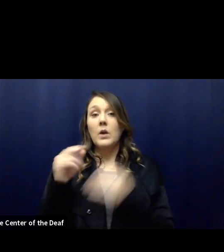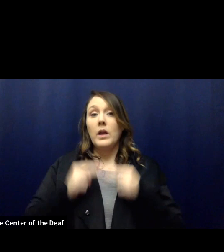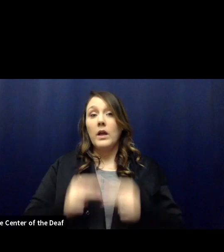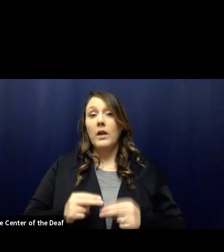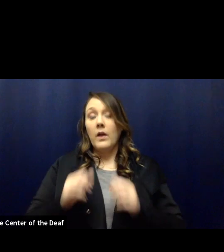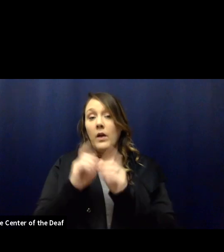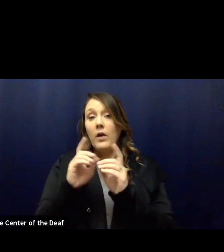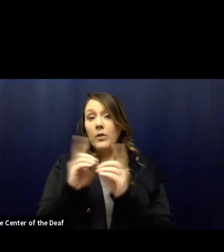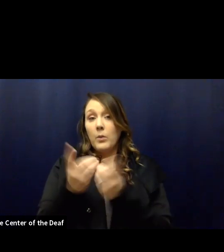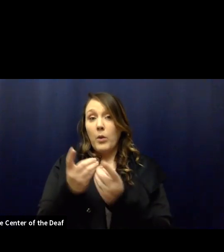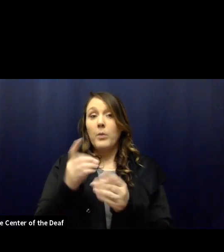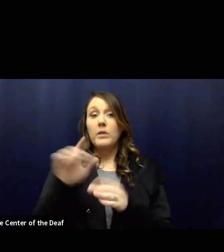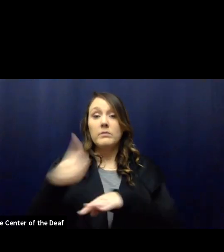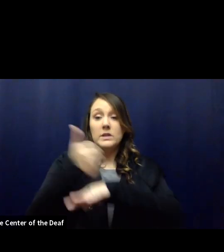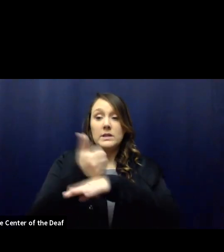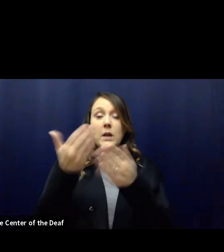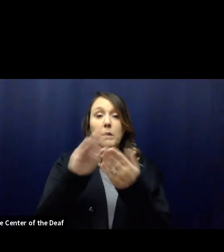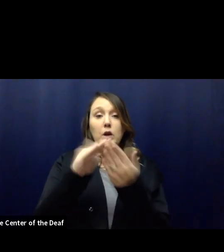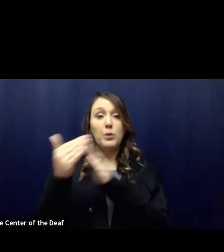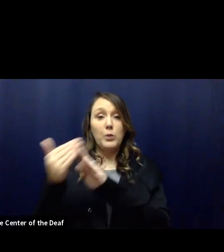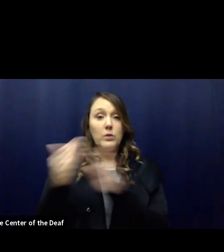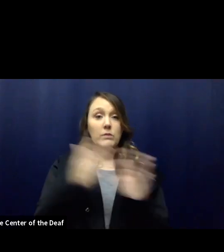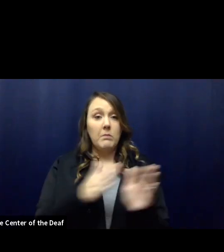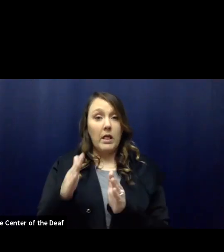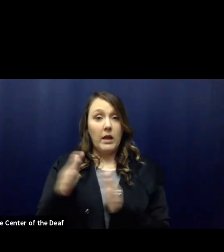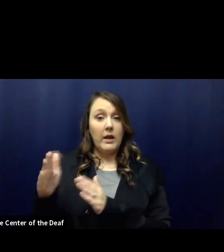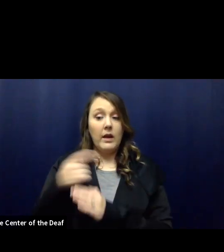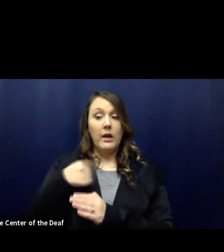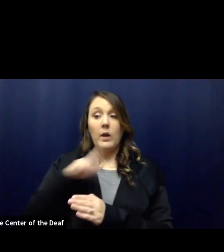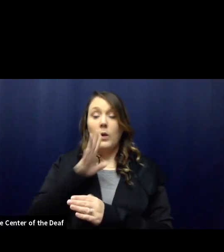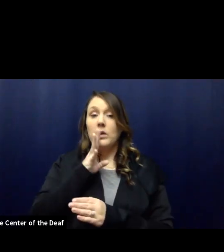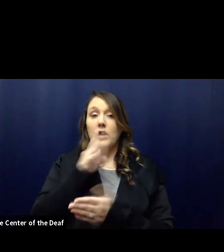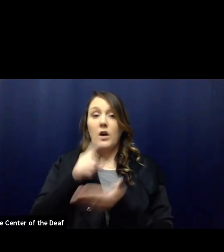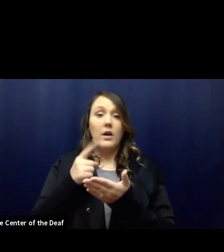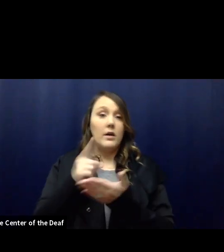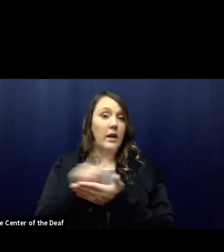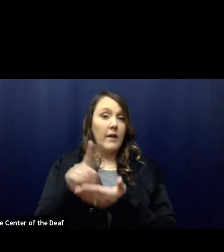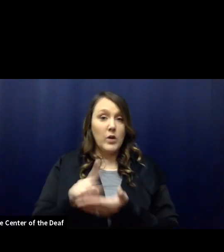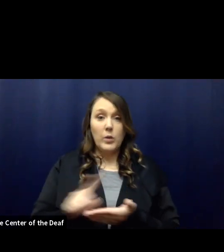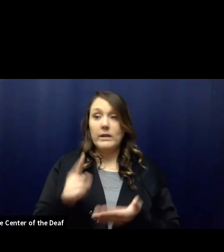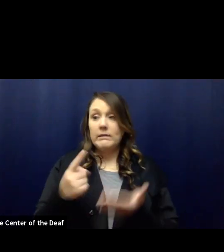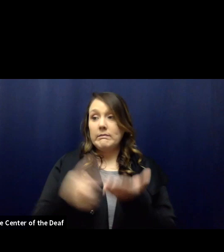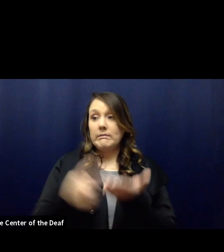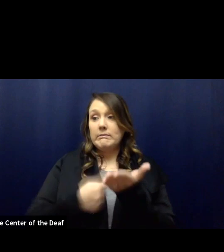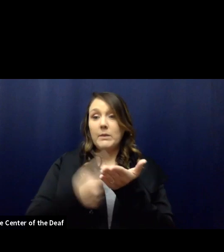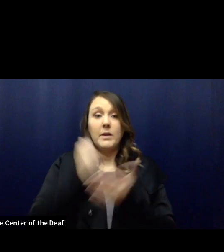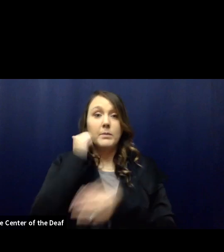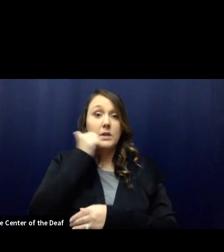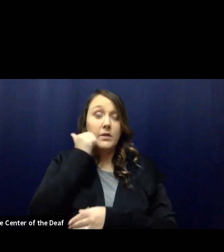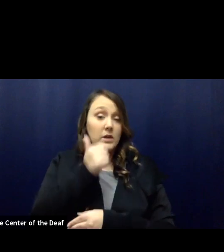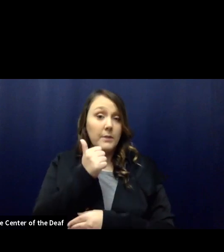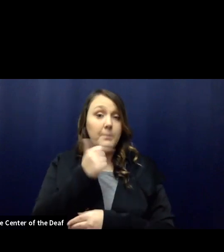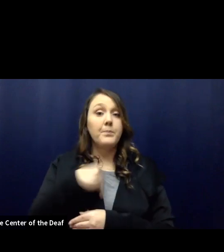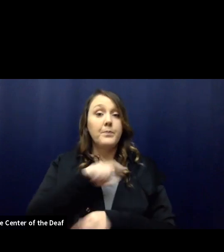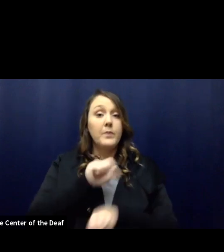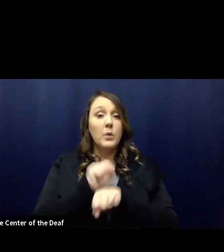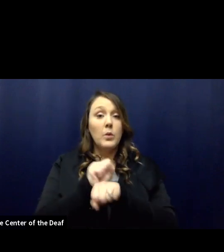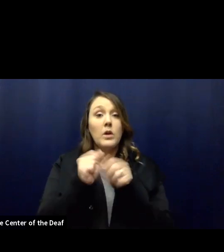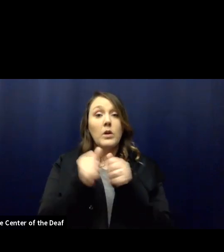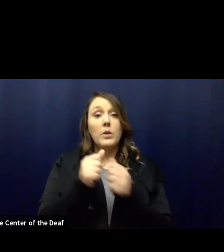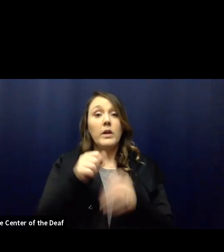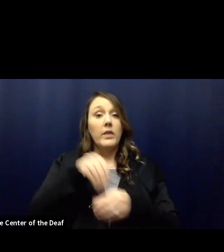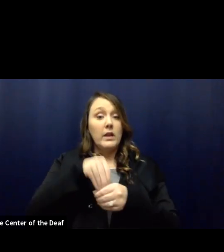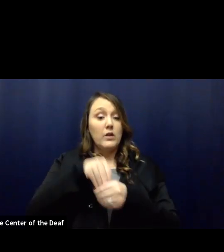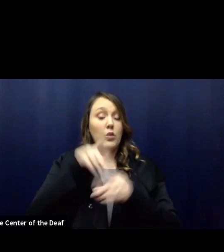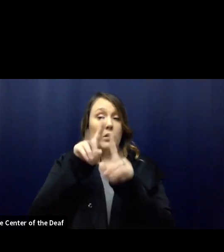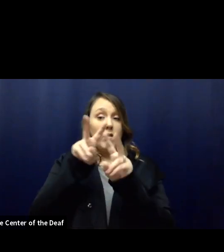a community-wide plan. We speak at least on a weekly basis and sometimes on a daily basis. We are also working with our internal analytics team to